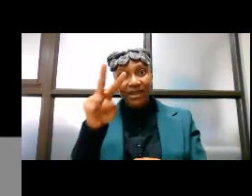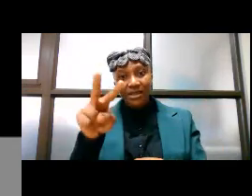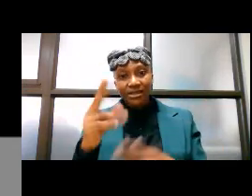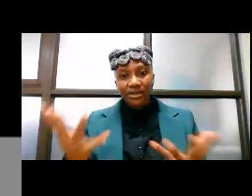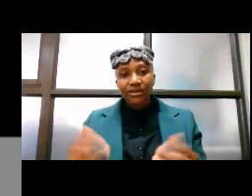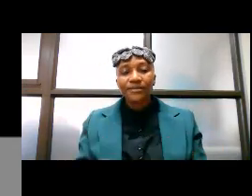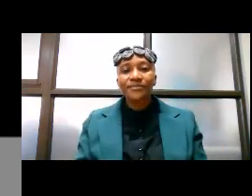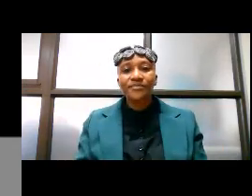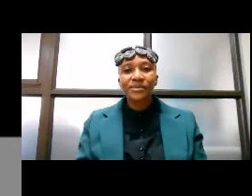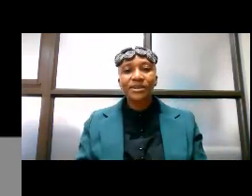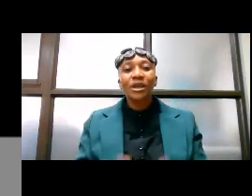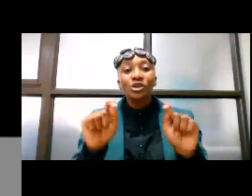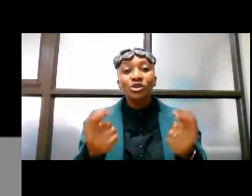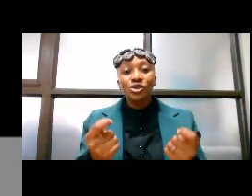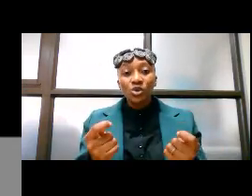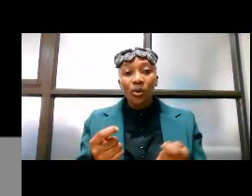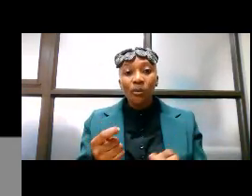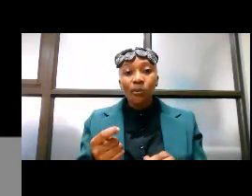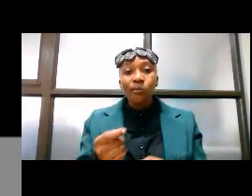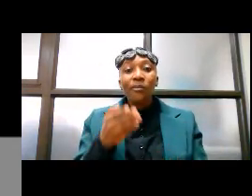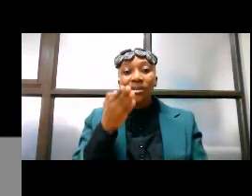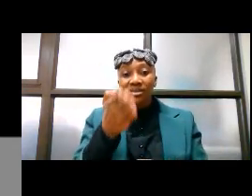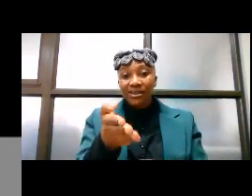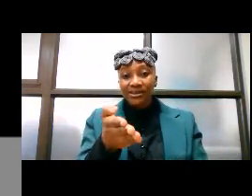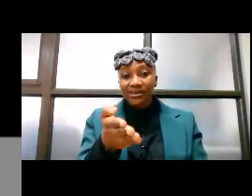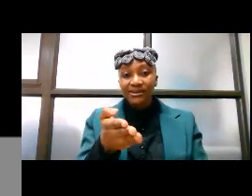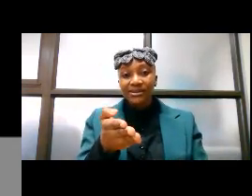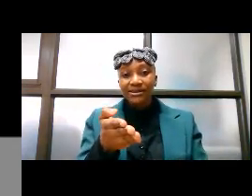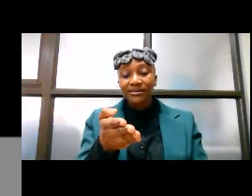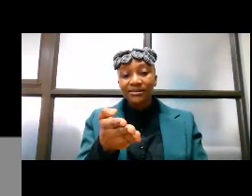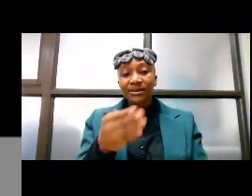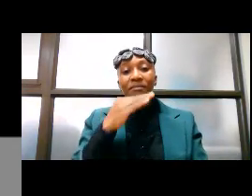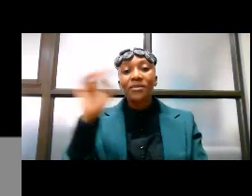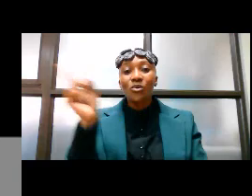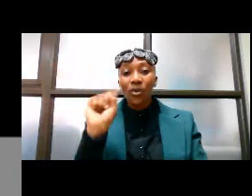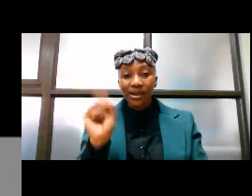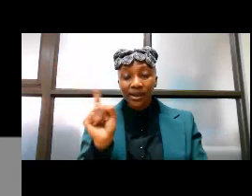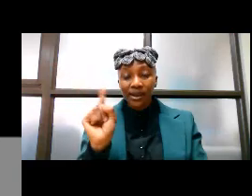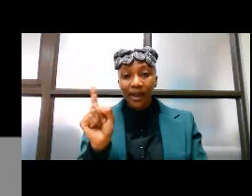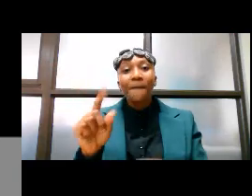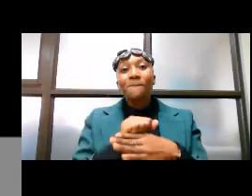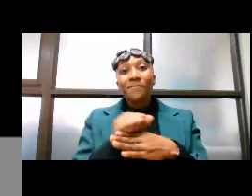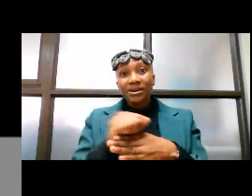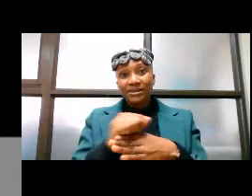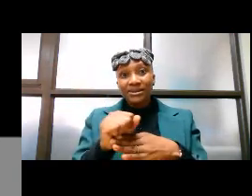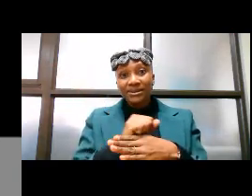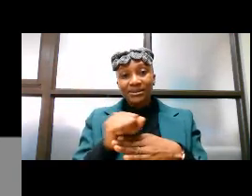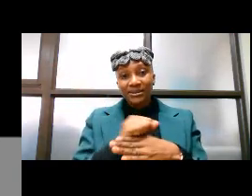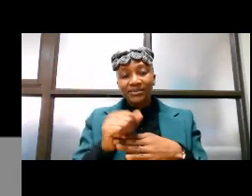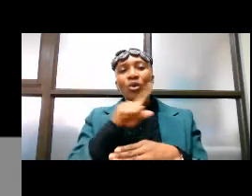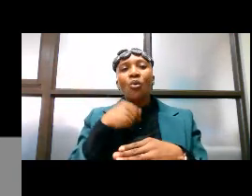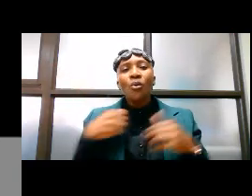What does this mean practically? So if we start at the very beginning,